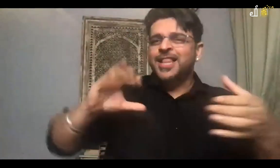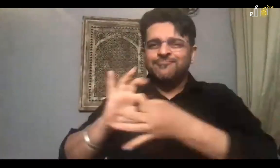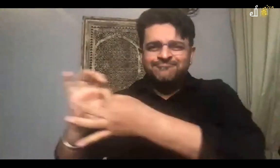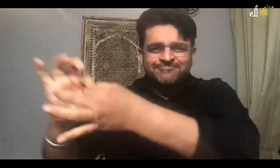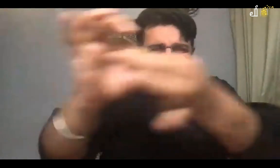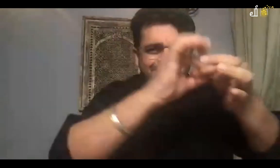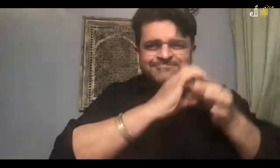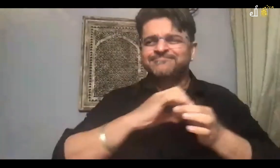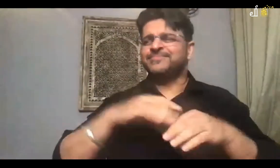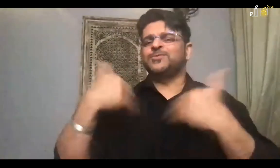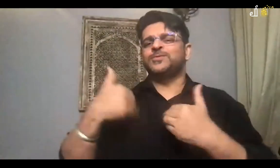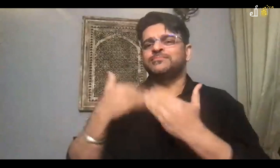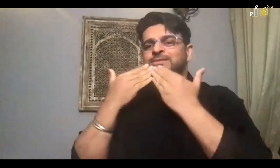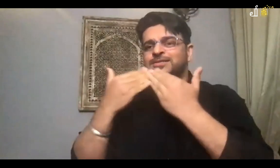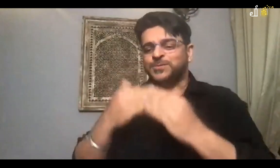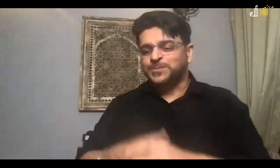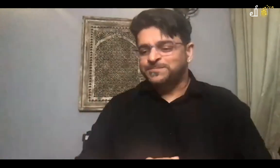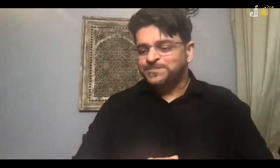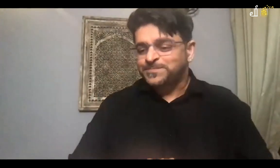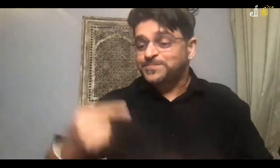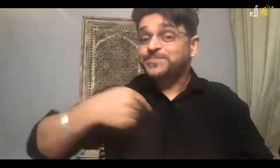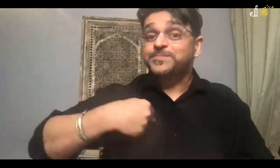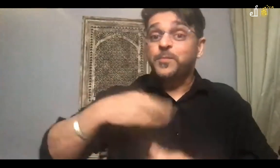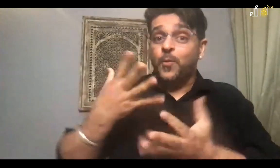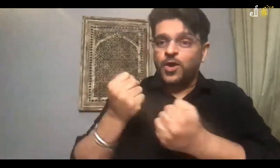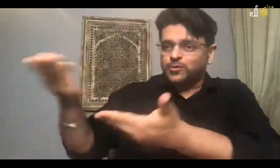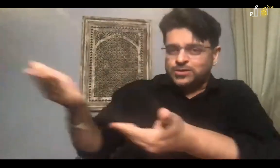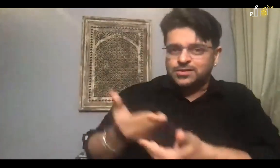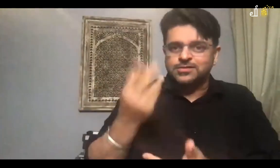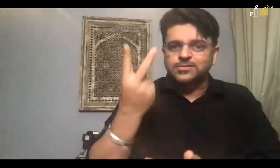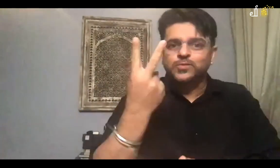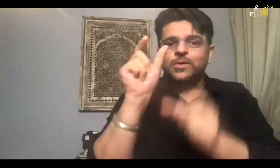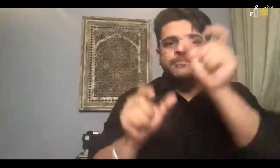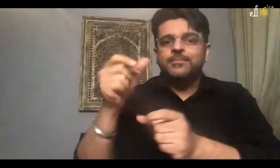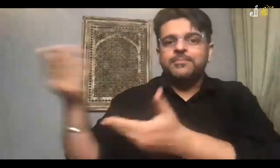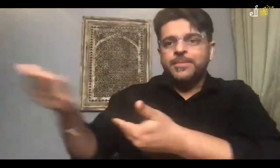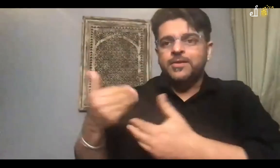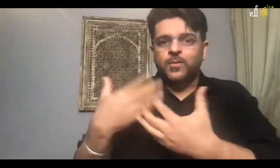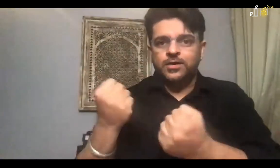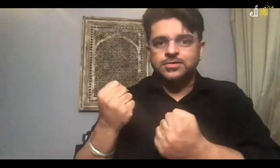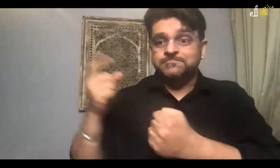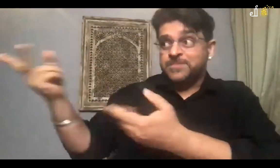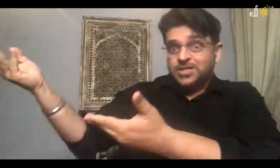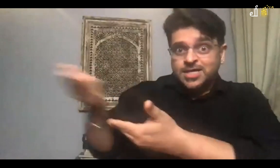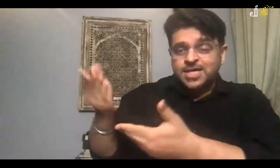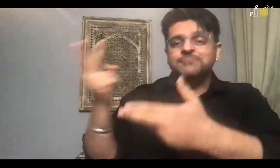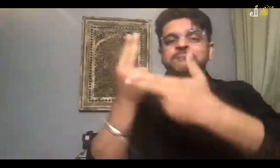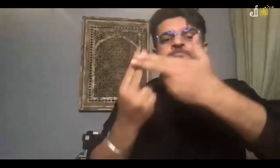deaf people can be successful, we can build a collective, and we can connect together. I would now like to invite 2